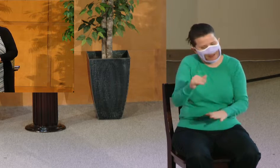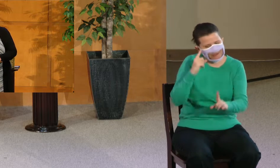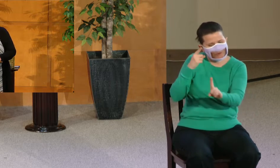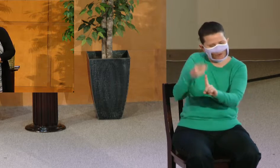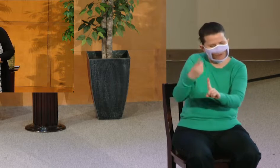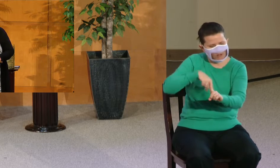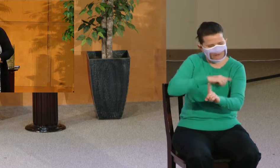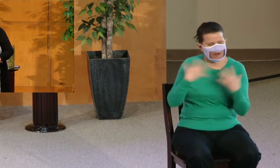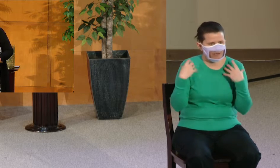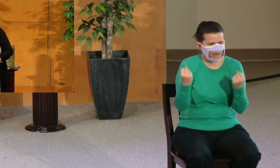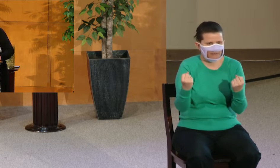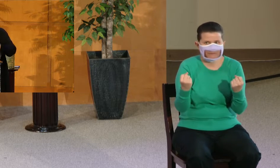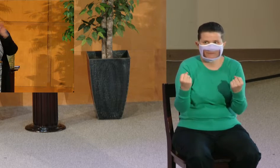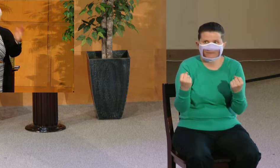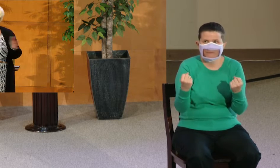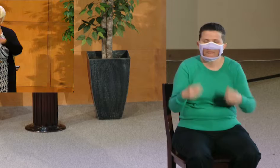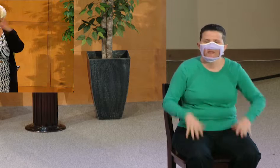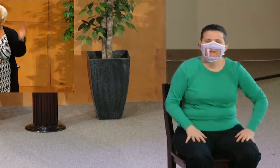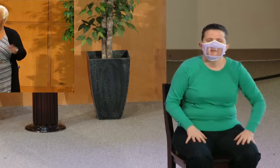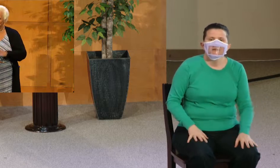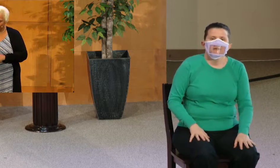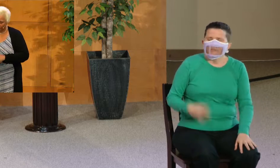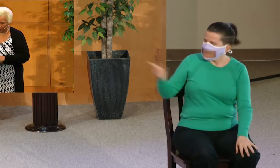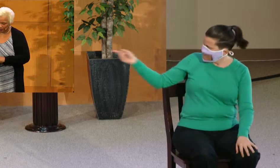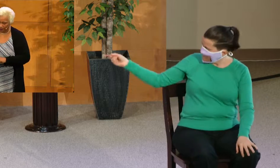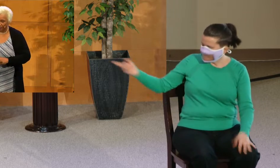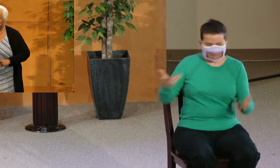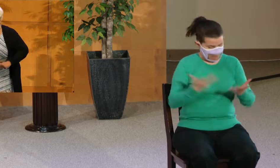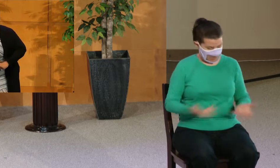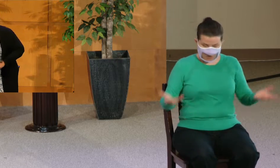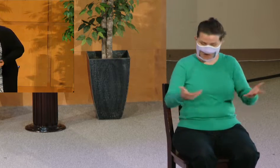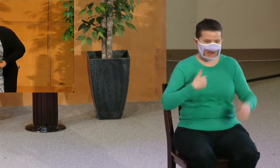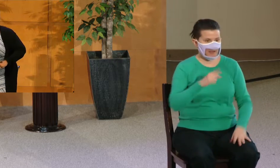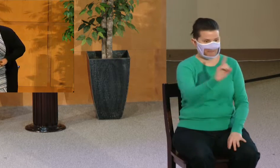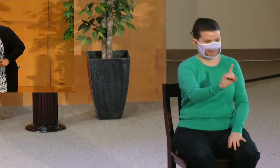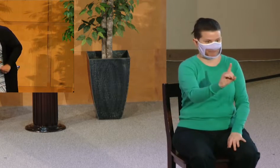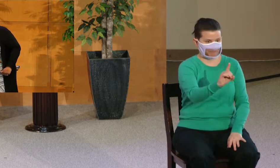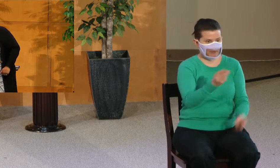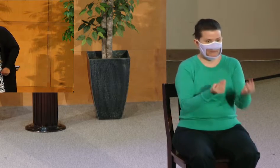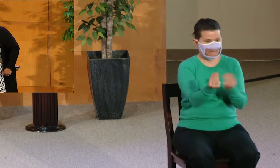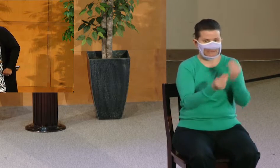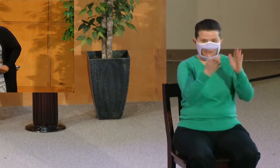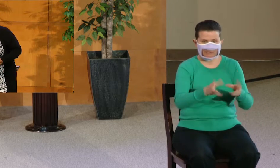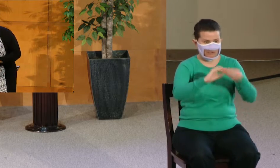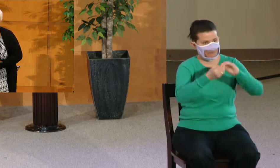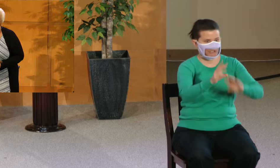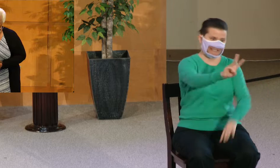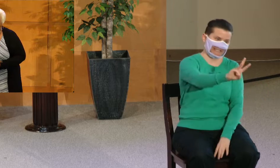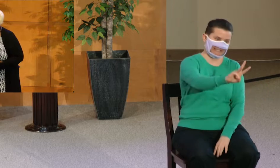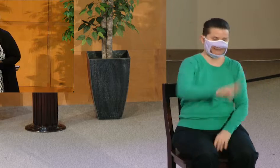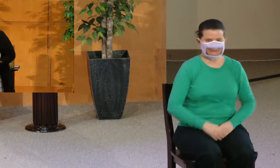So here I am, after all those minister changes, minister number 6, so you now can call me, hey, Minister